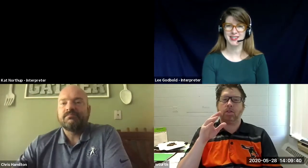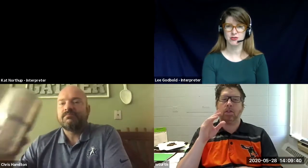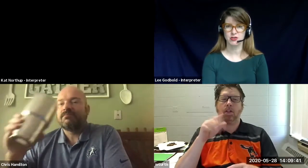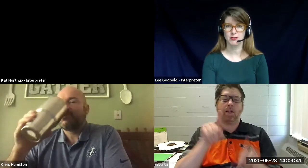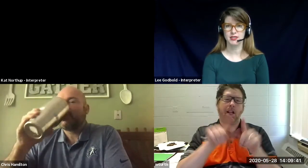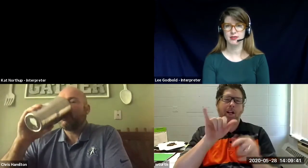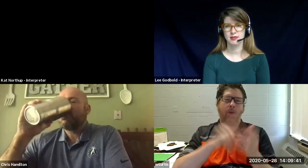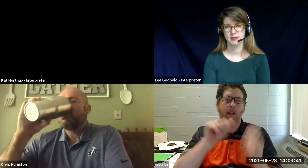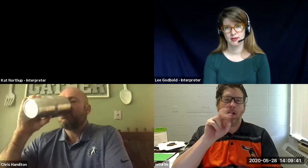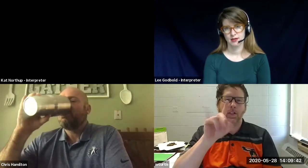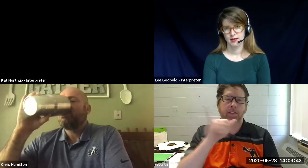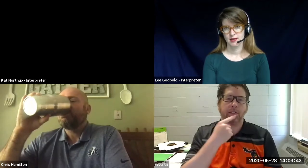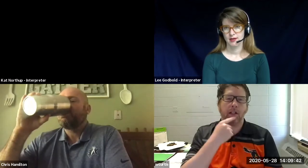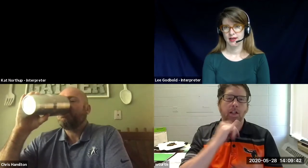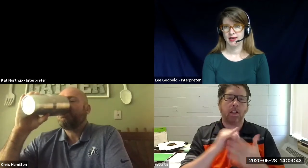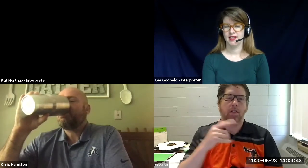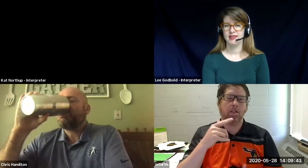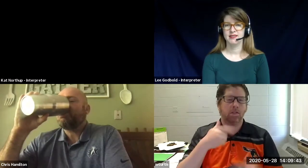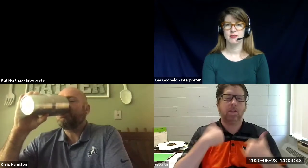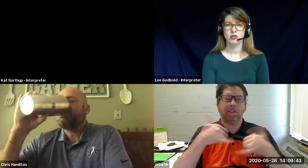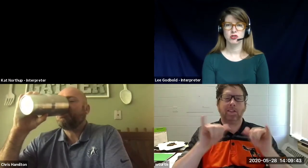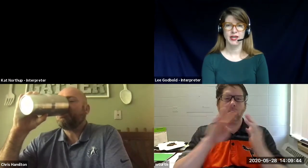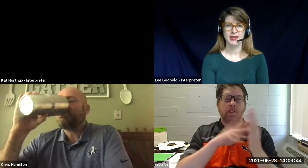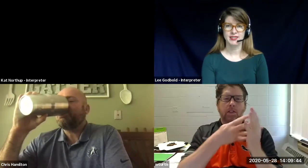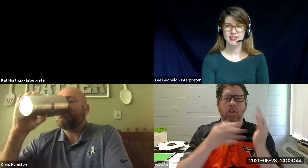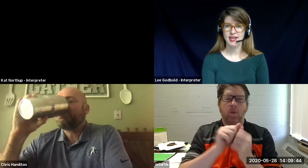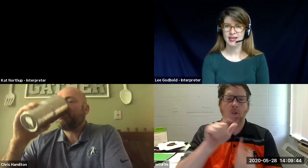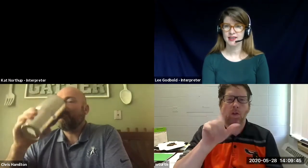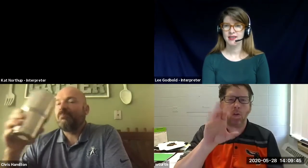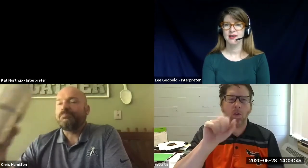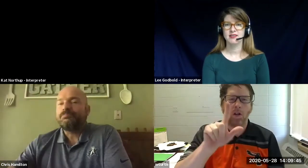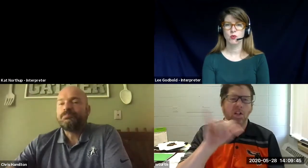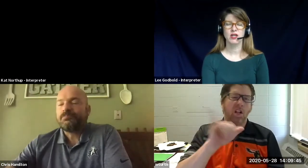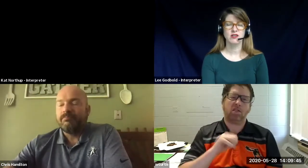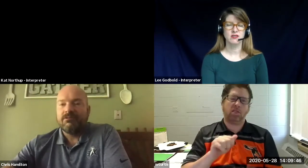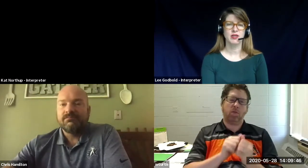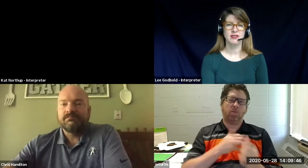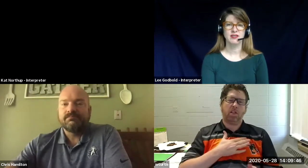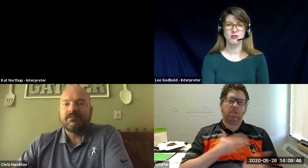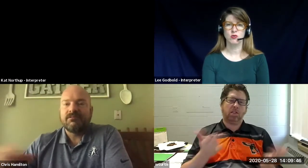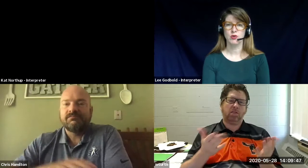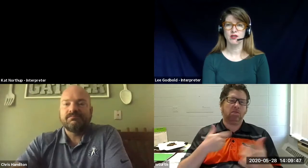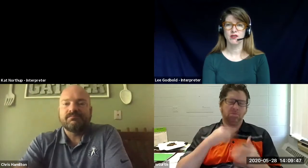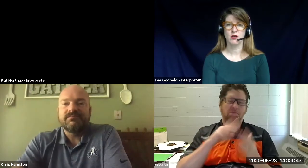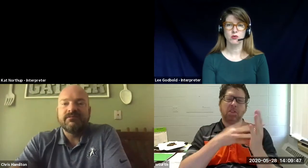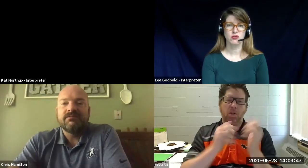national tournaments. And similar to what Andy said, is that we are still planning to schedule with local